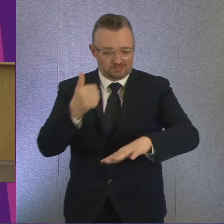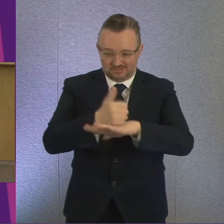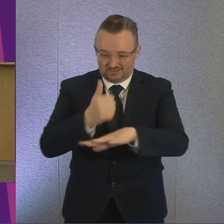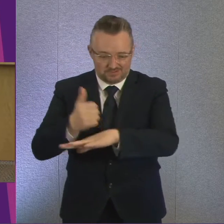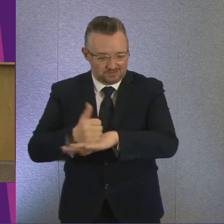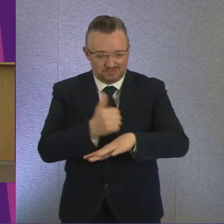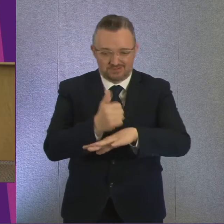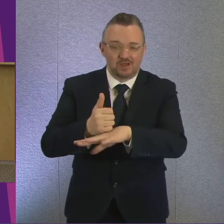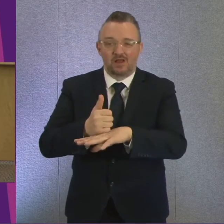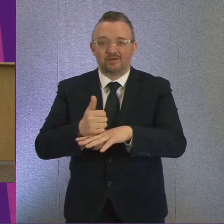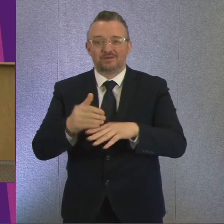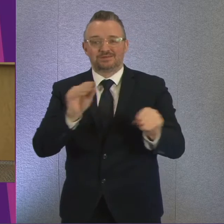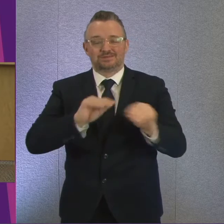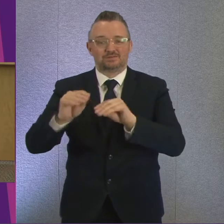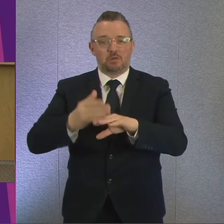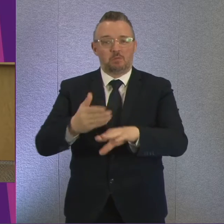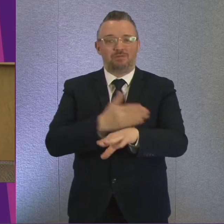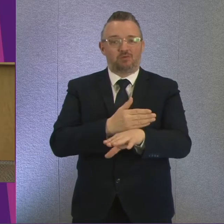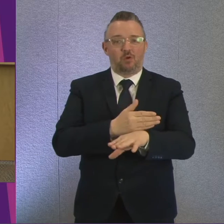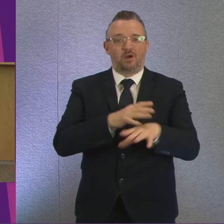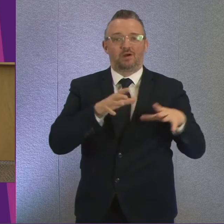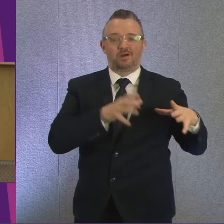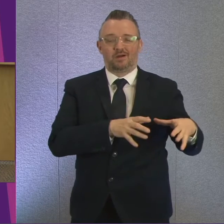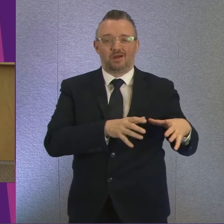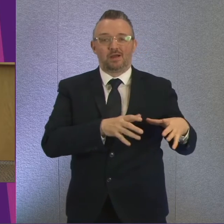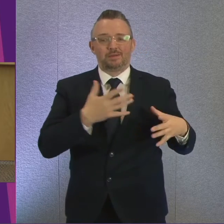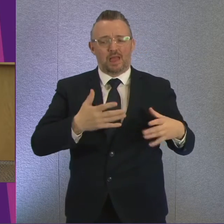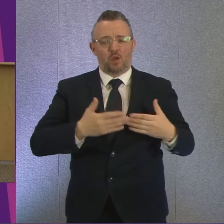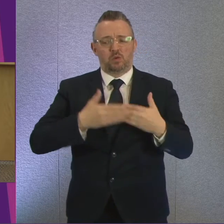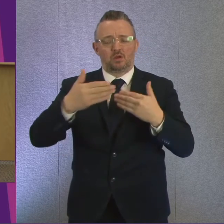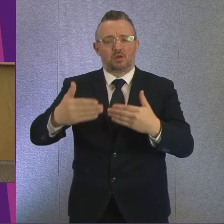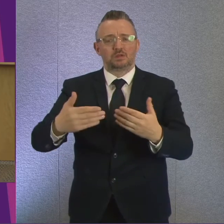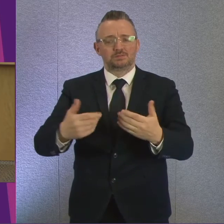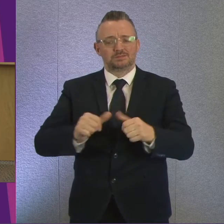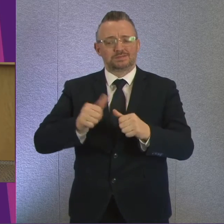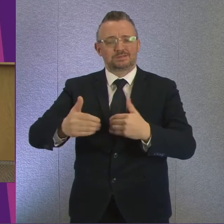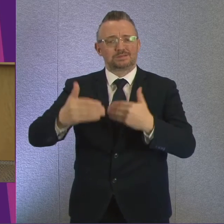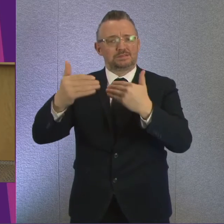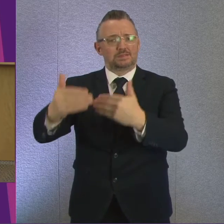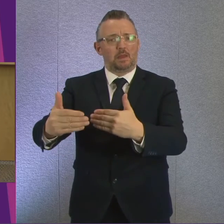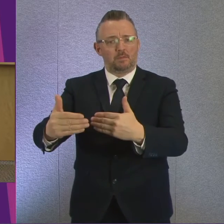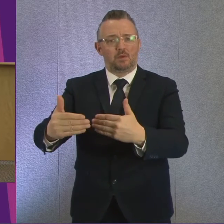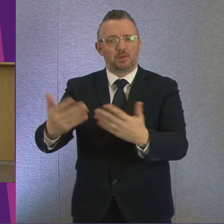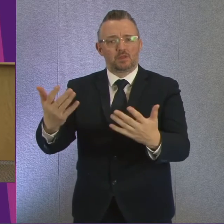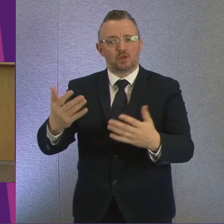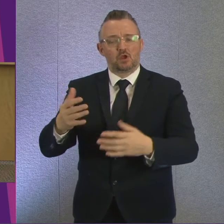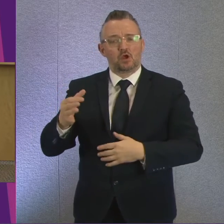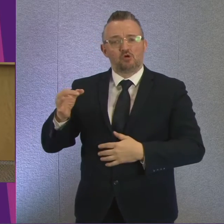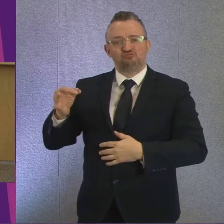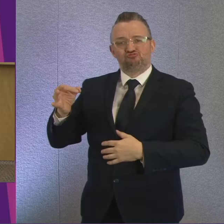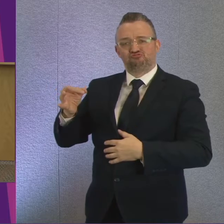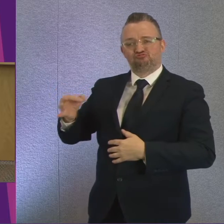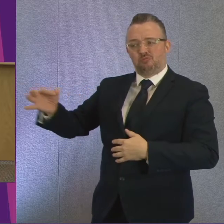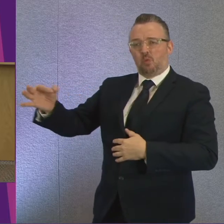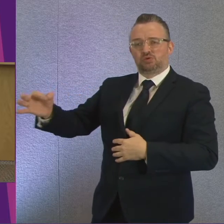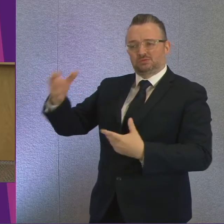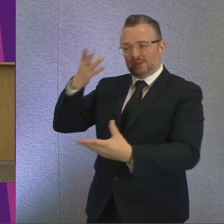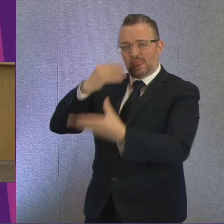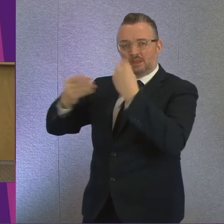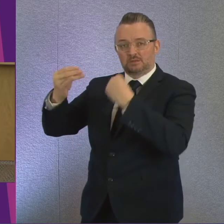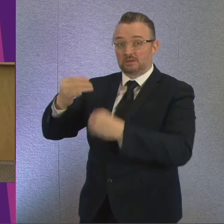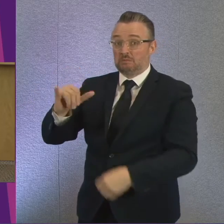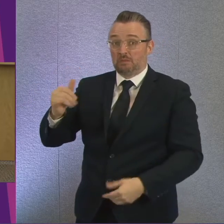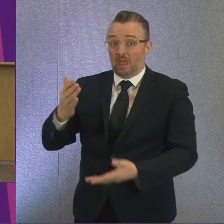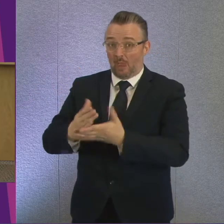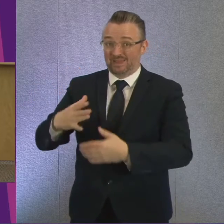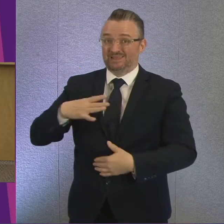before Easter. But now we are entering a 10-week term with the very real possibility that remote learning may be required throughout. And we